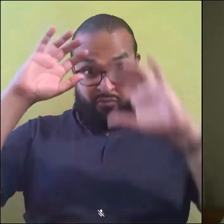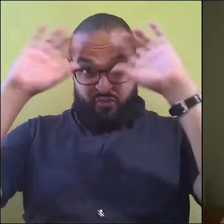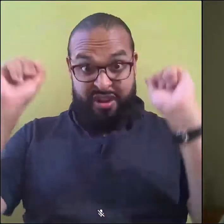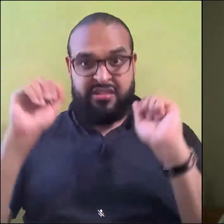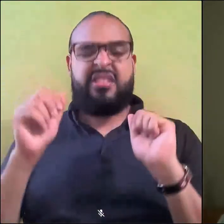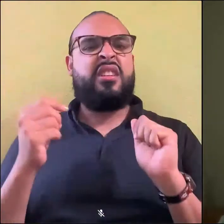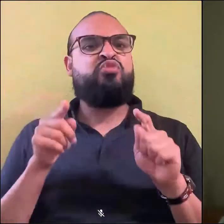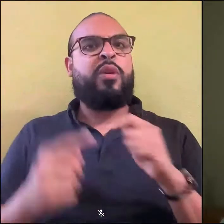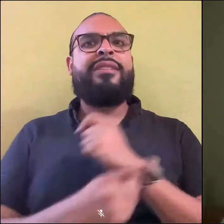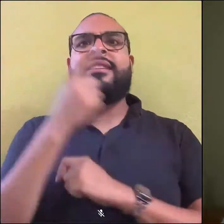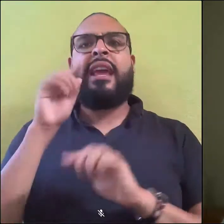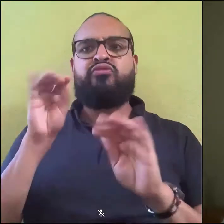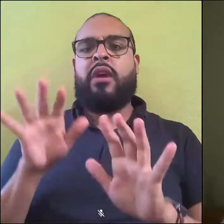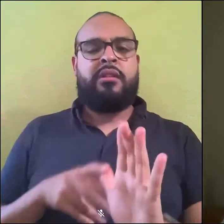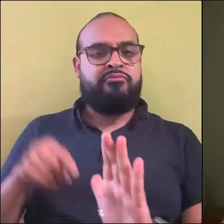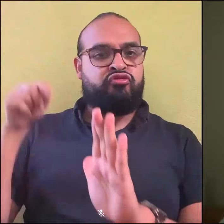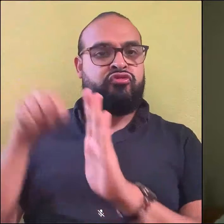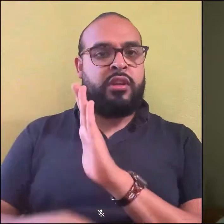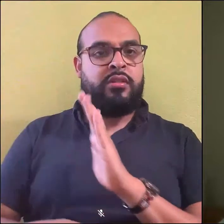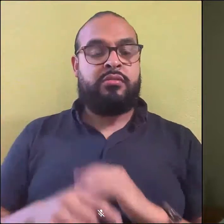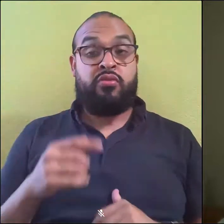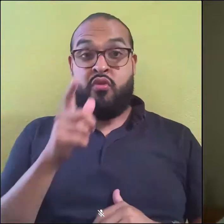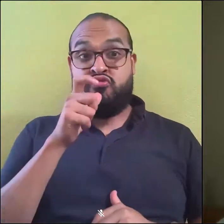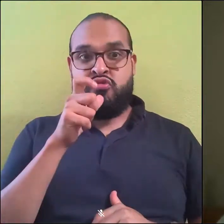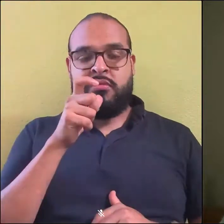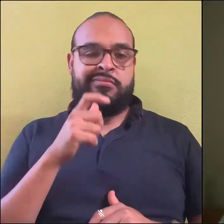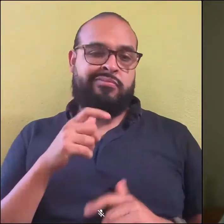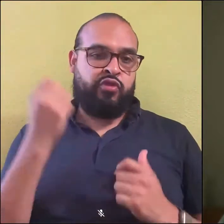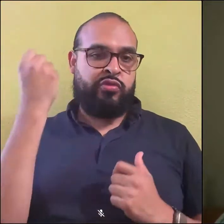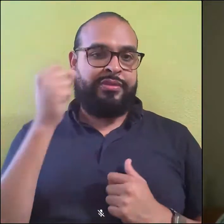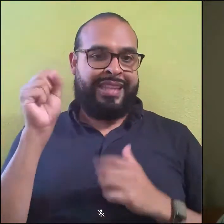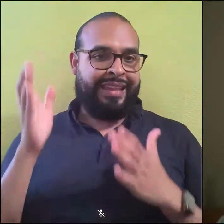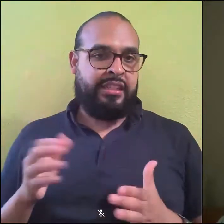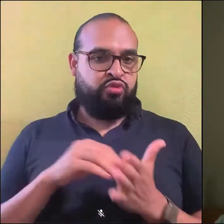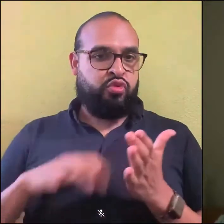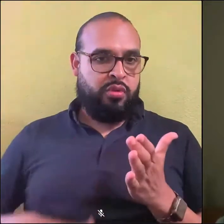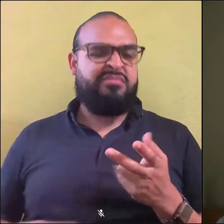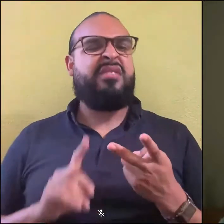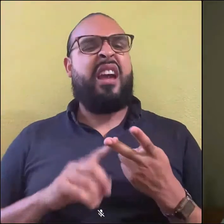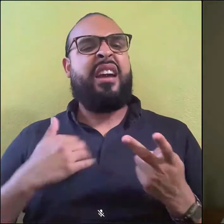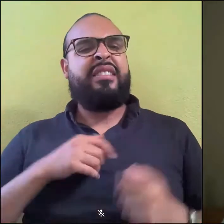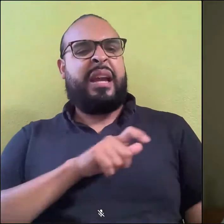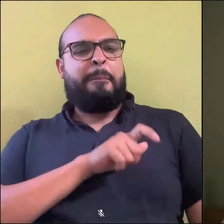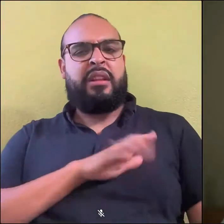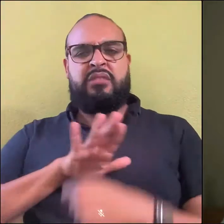assassinated by some activist students. There was incredible police repression as a result as well. Anyway, within that tumult, I'm born.